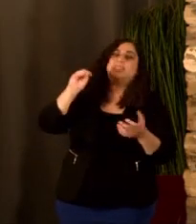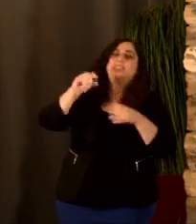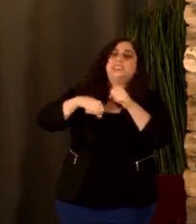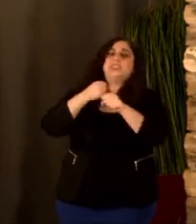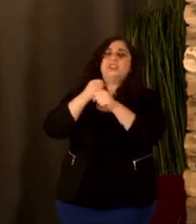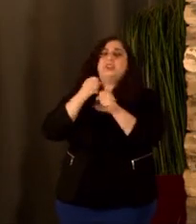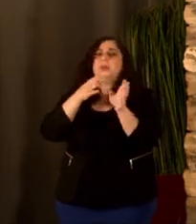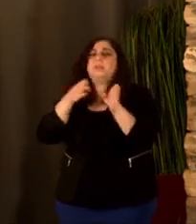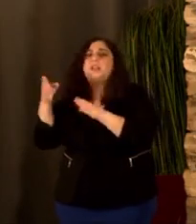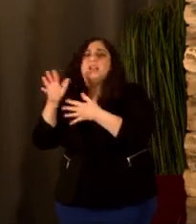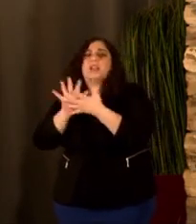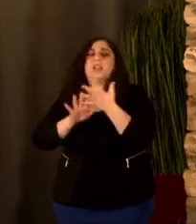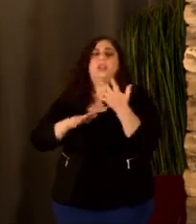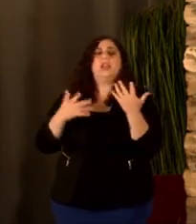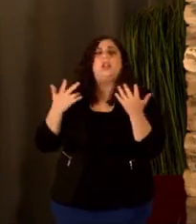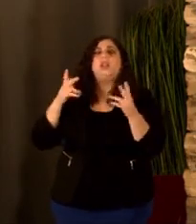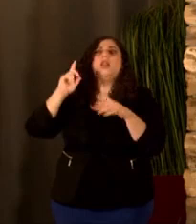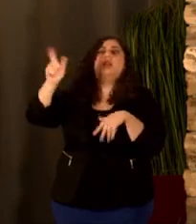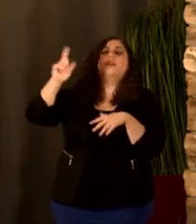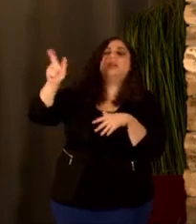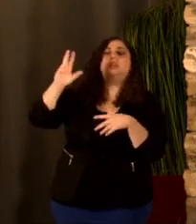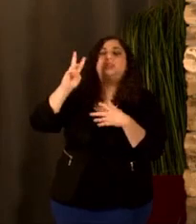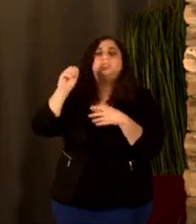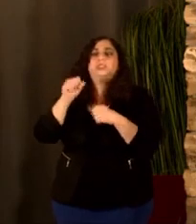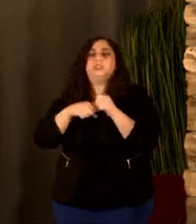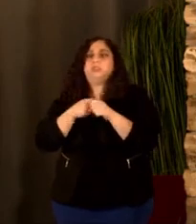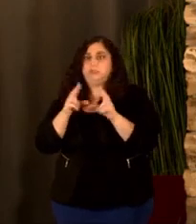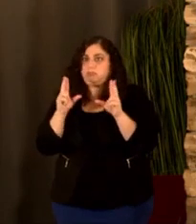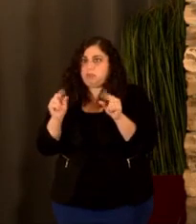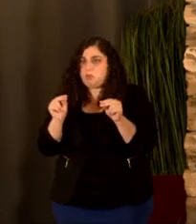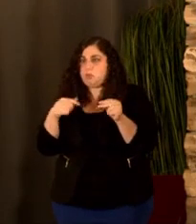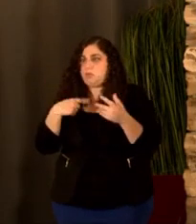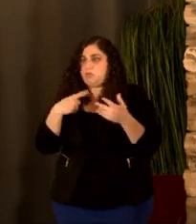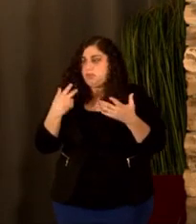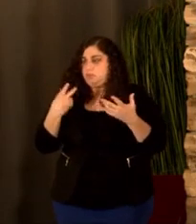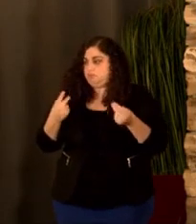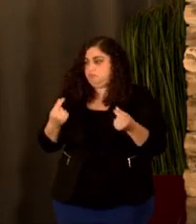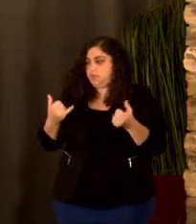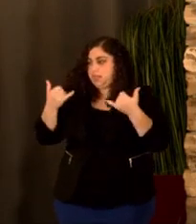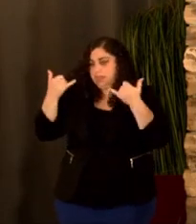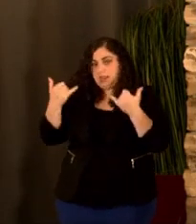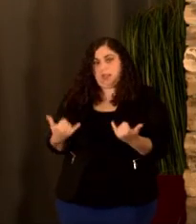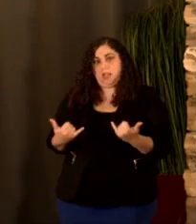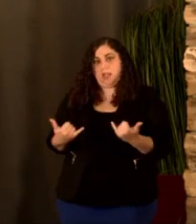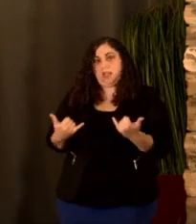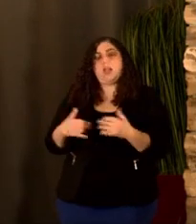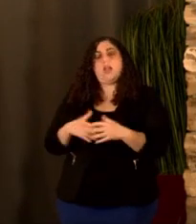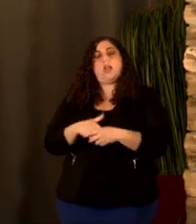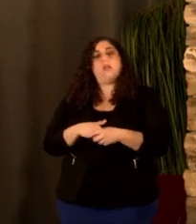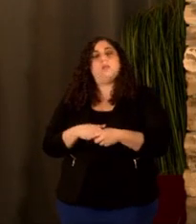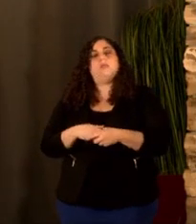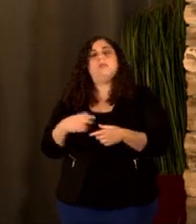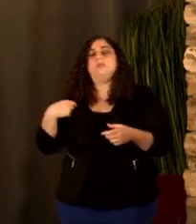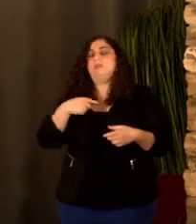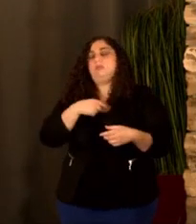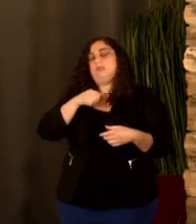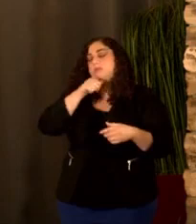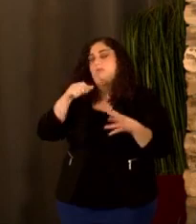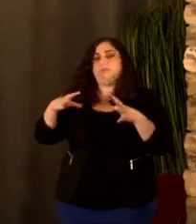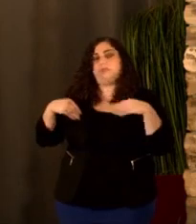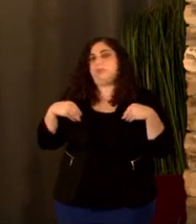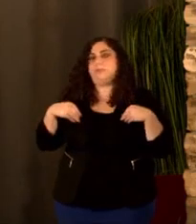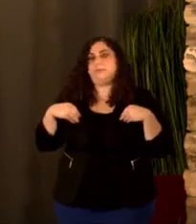see it change now. I get that. What's happening on our streets and sidewalks is unacceptable. No